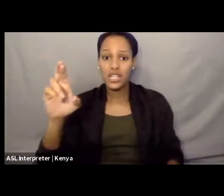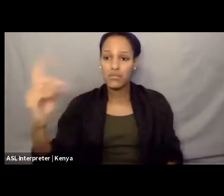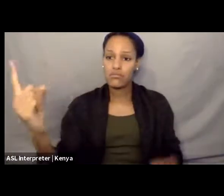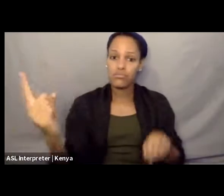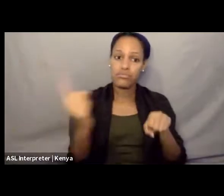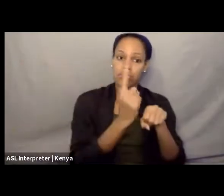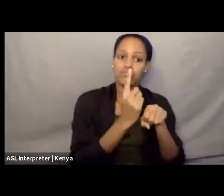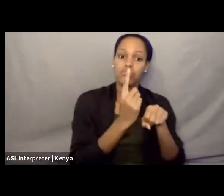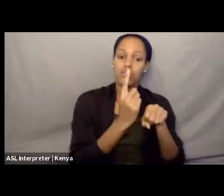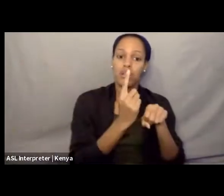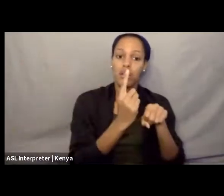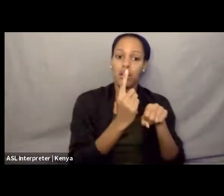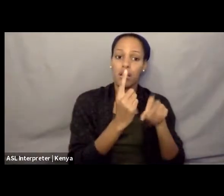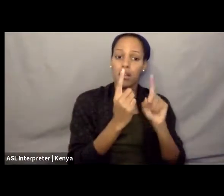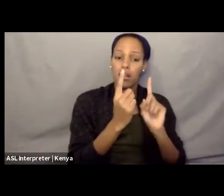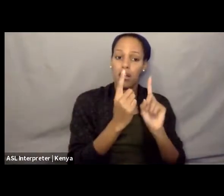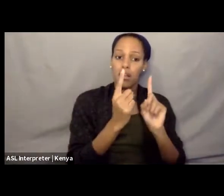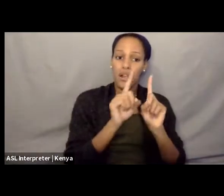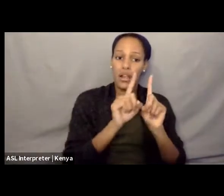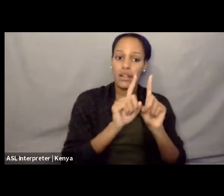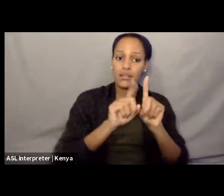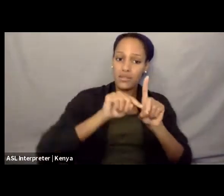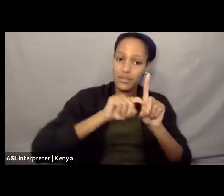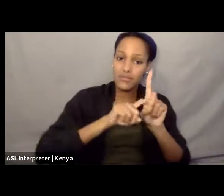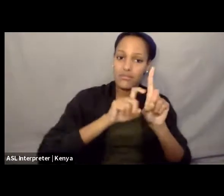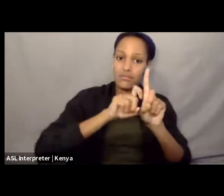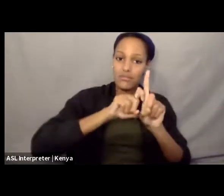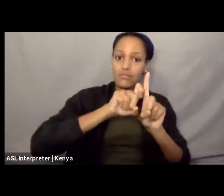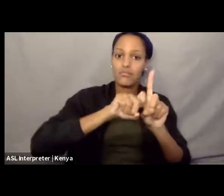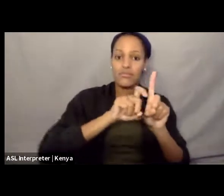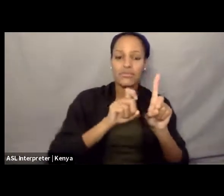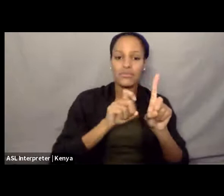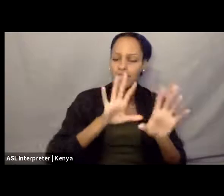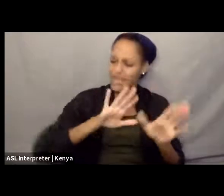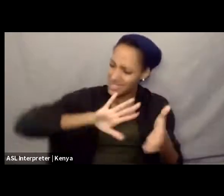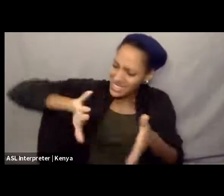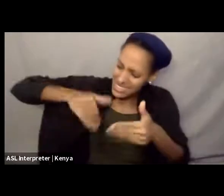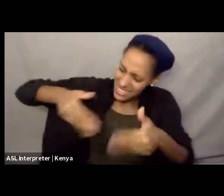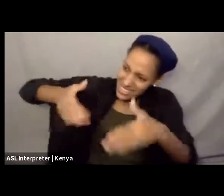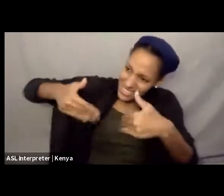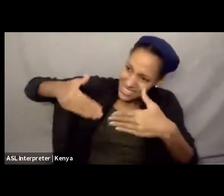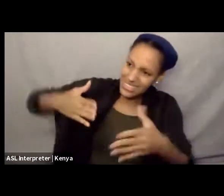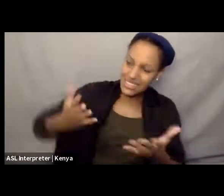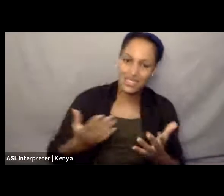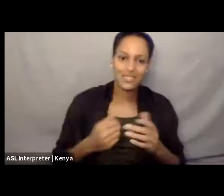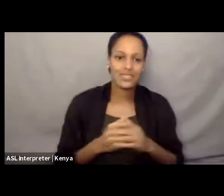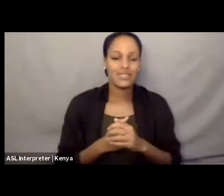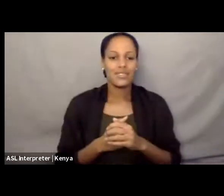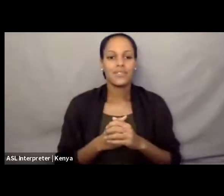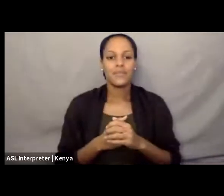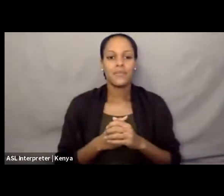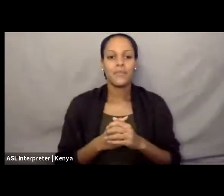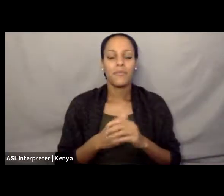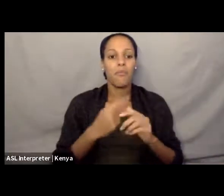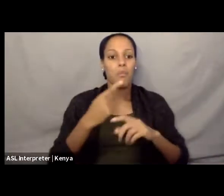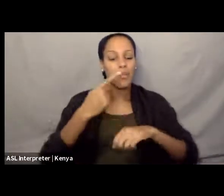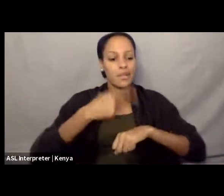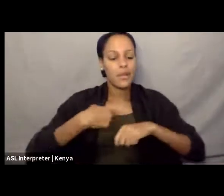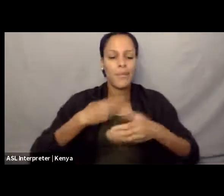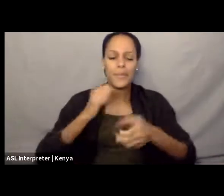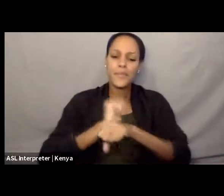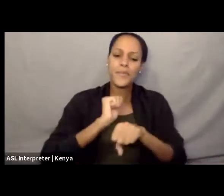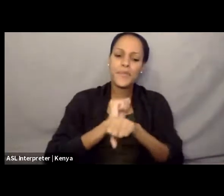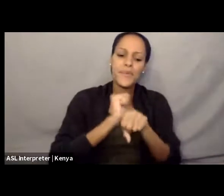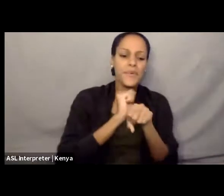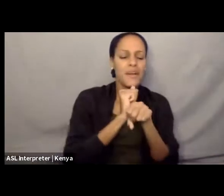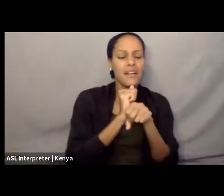really, until I'd have to shove him out. Get now, get. And one time I was working back there and started getting